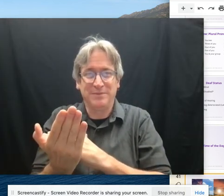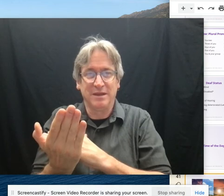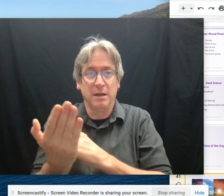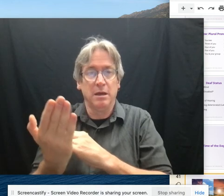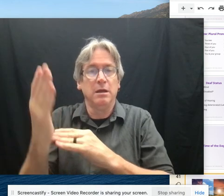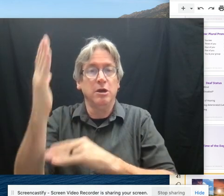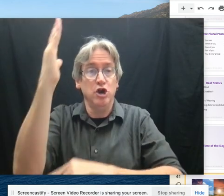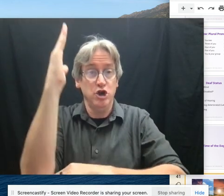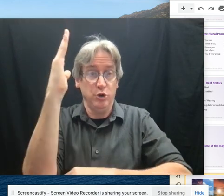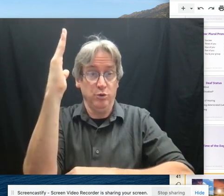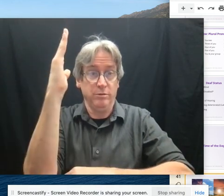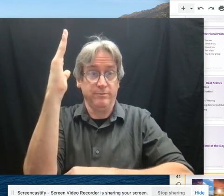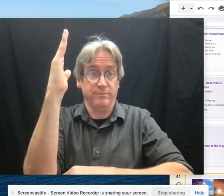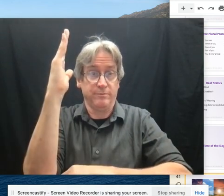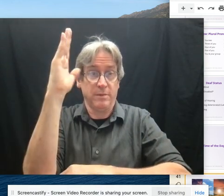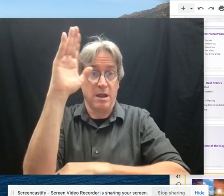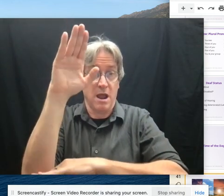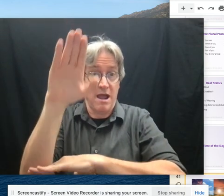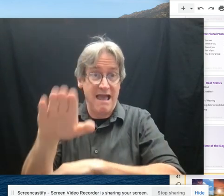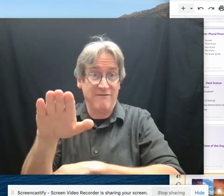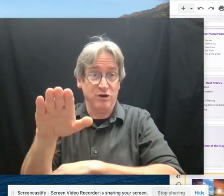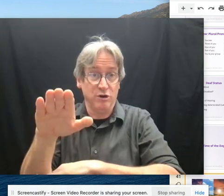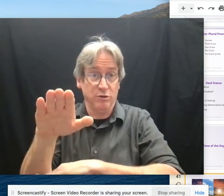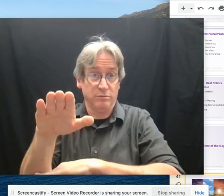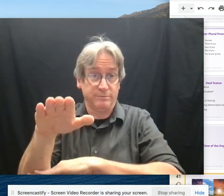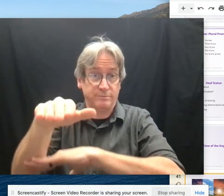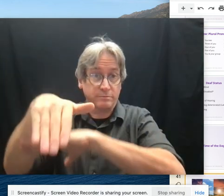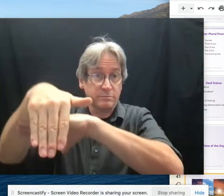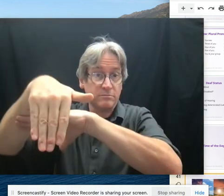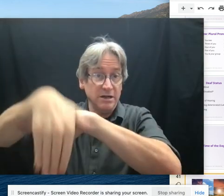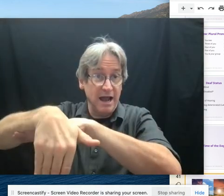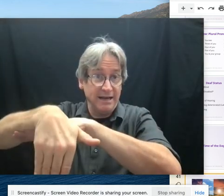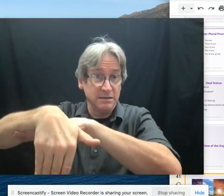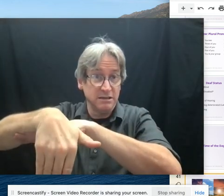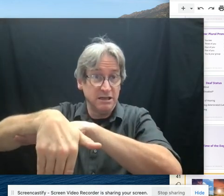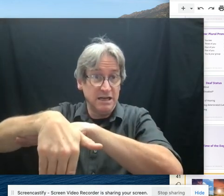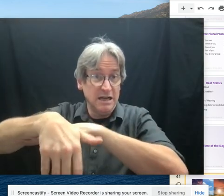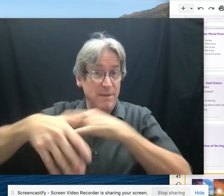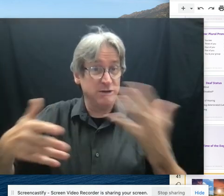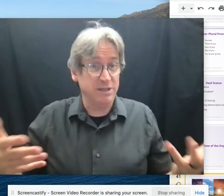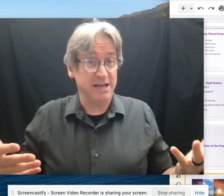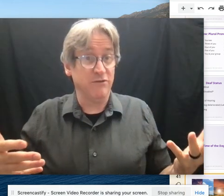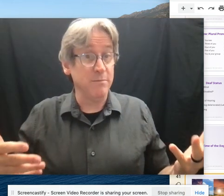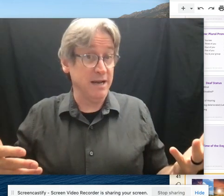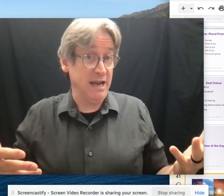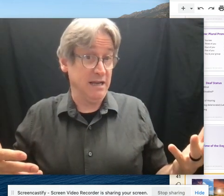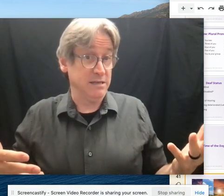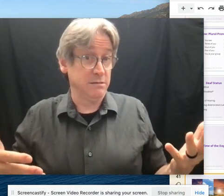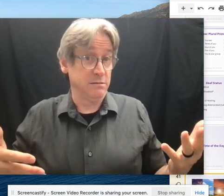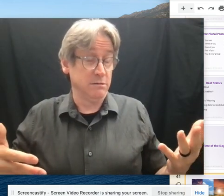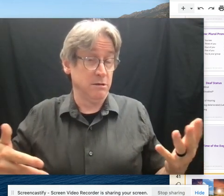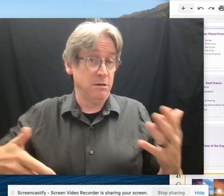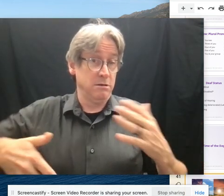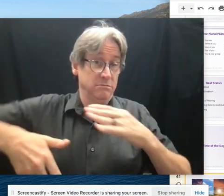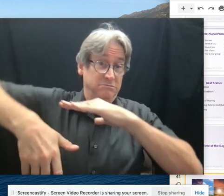Morning, noon, afternoon, night. Imagine what the sign for midnight